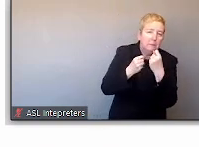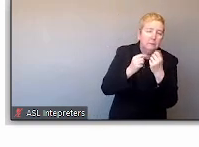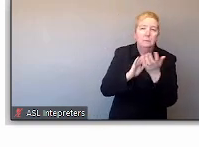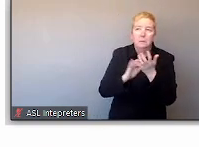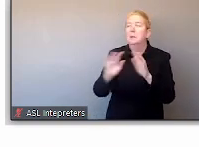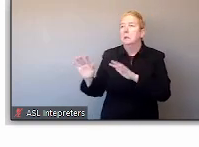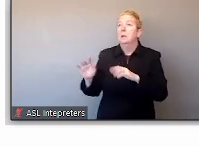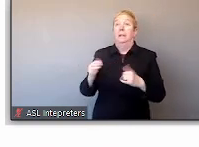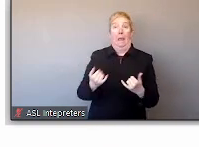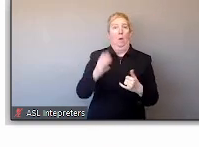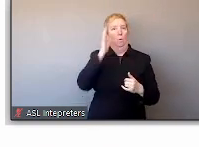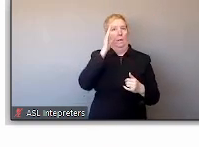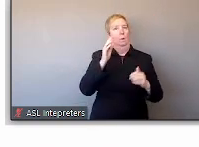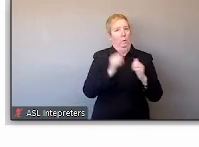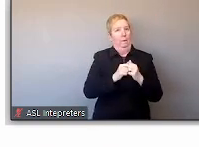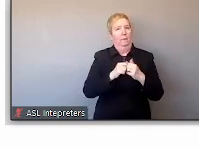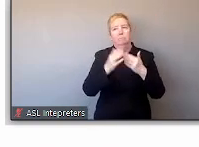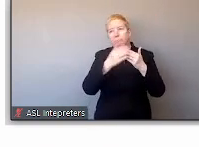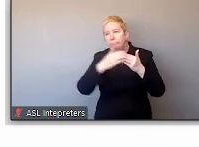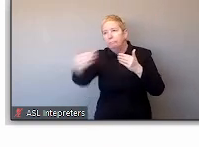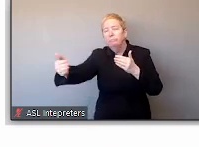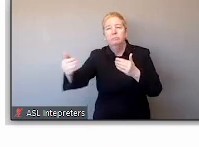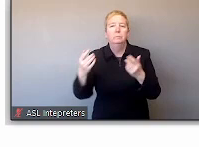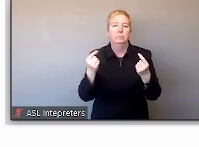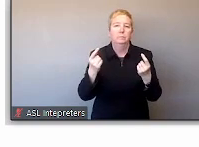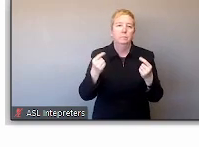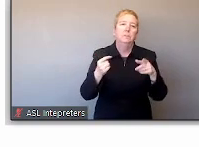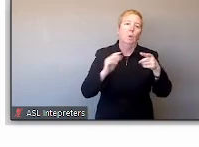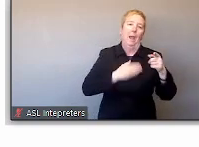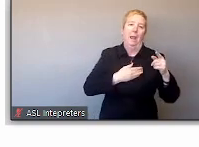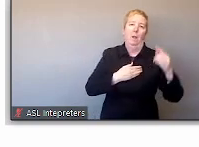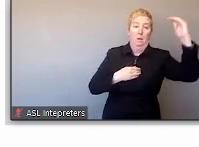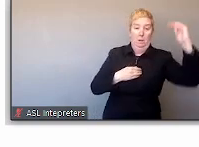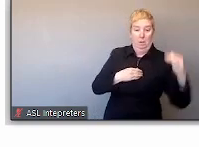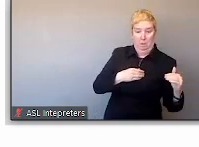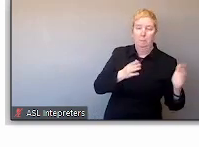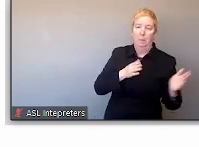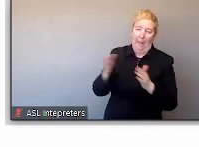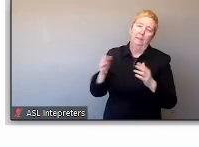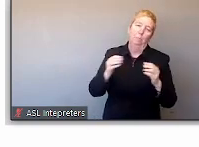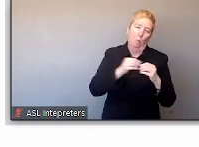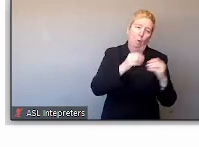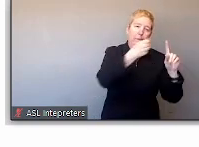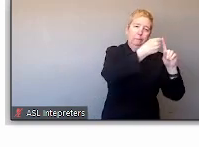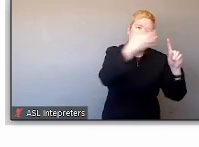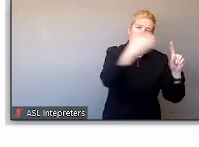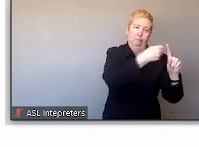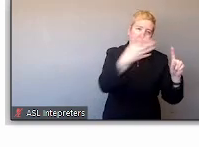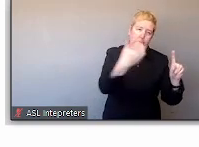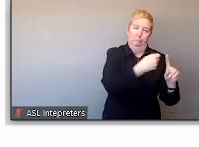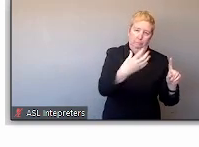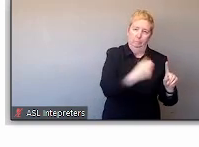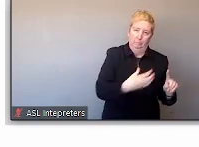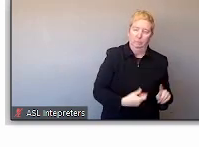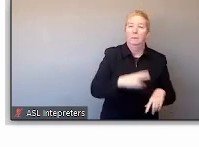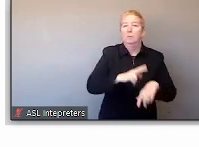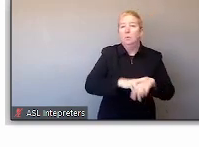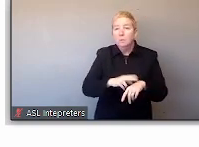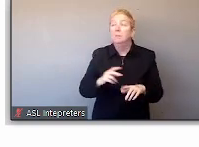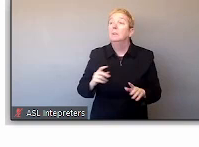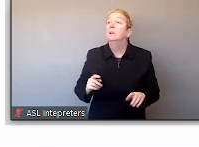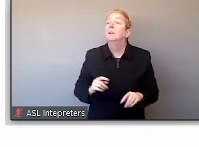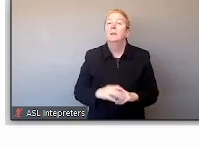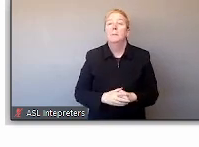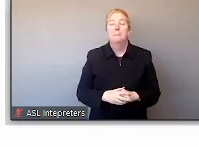Mexico. And so these plans are more detailed, obviously, than this, but for testing, for example, we say what's the current state. Well,